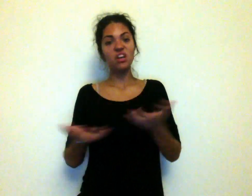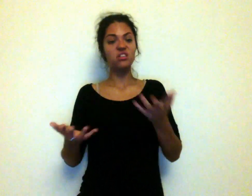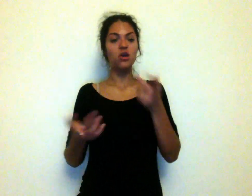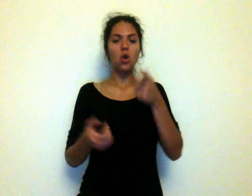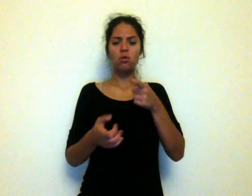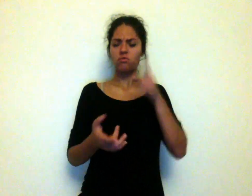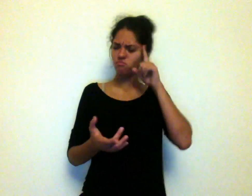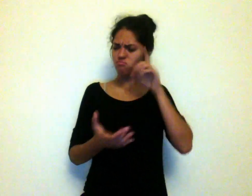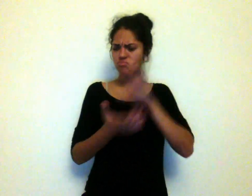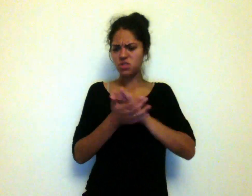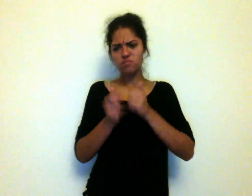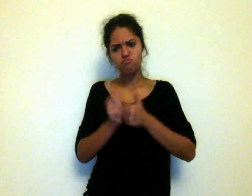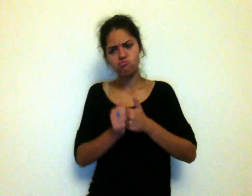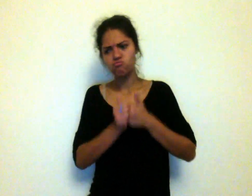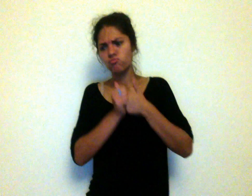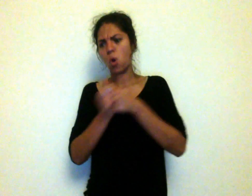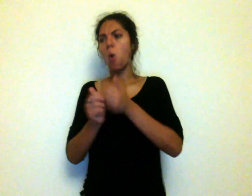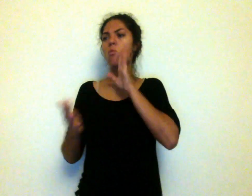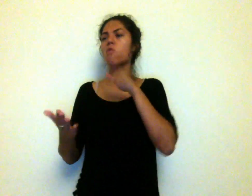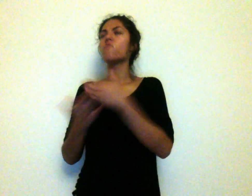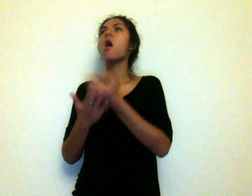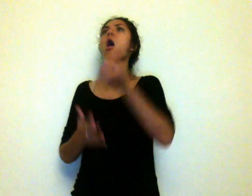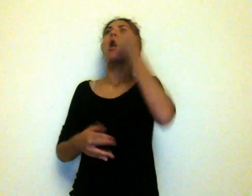ultimate realization. Anything faithfully followed.